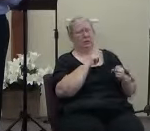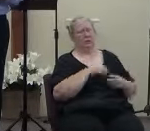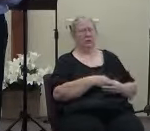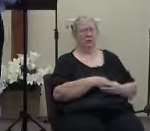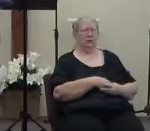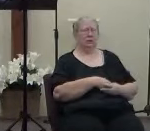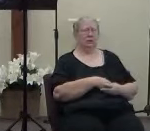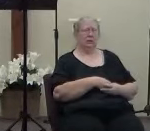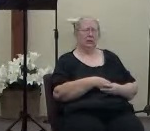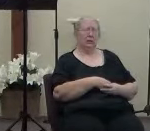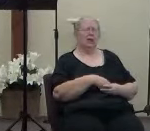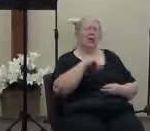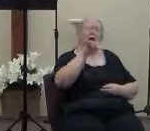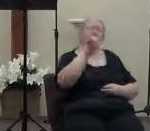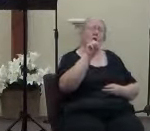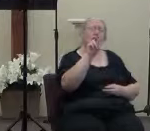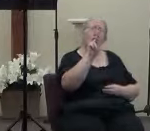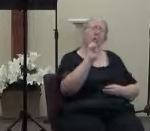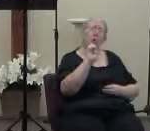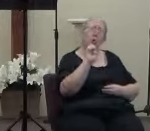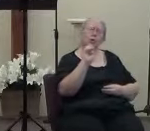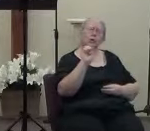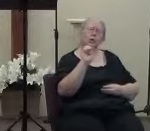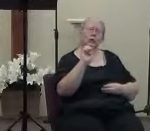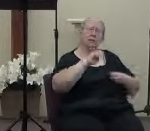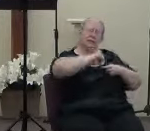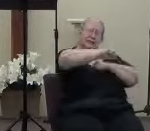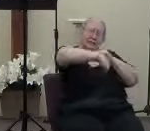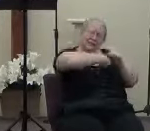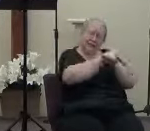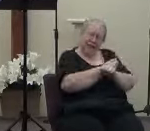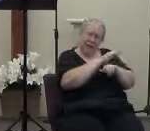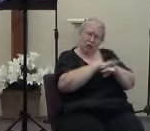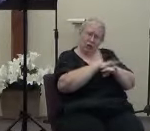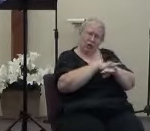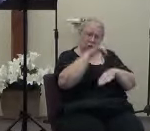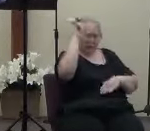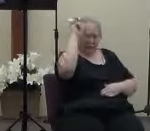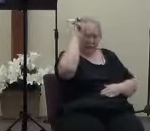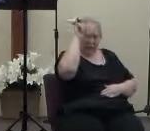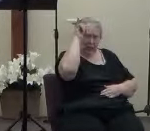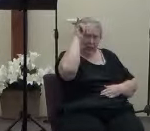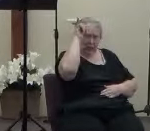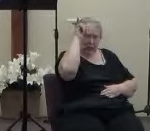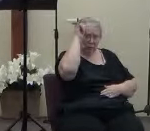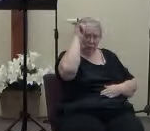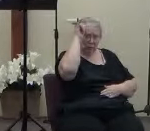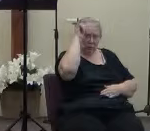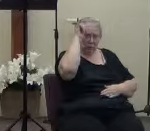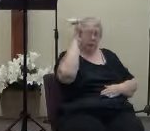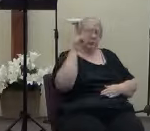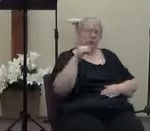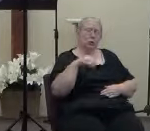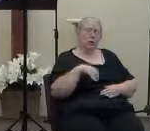yoke is strapped on an ox or a horse with a harness or rope. And it says to take that yoke off and let